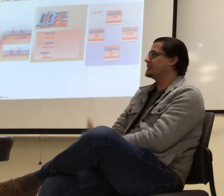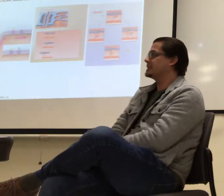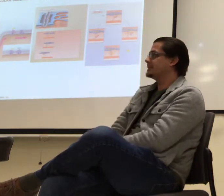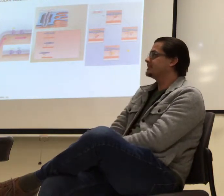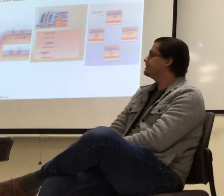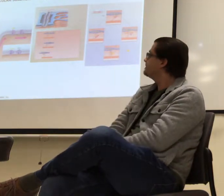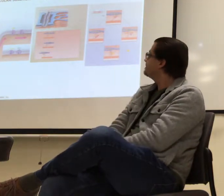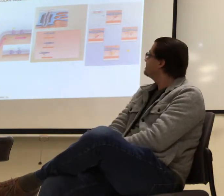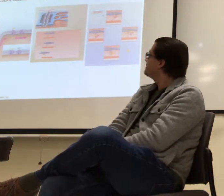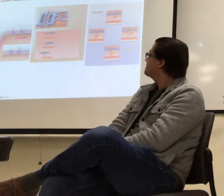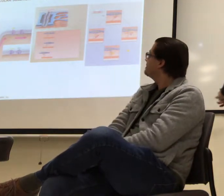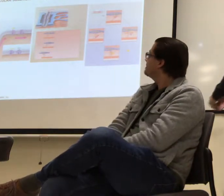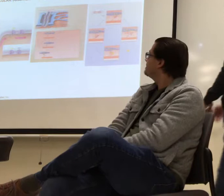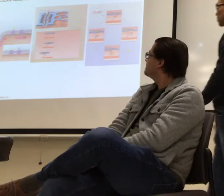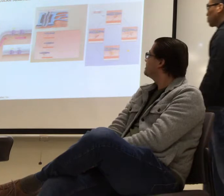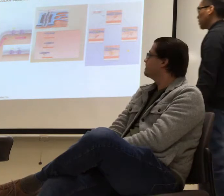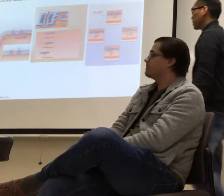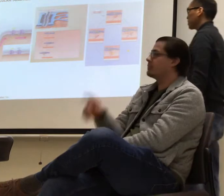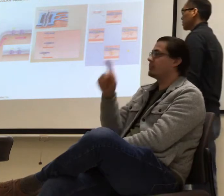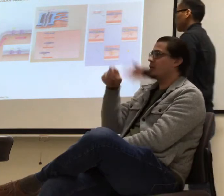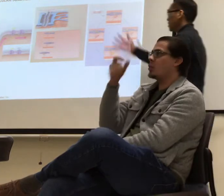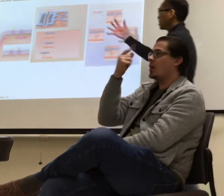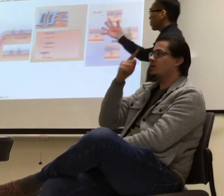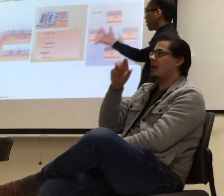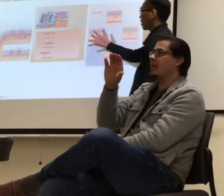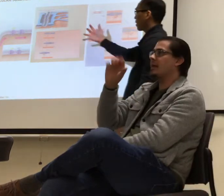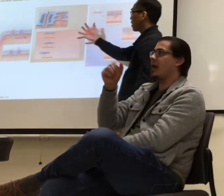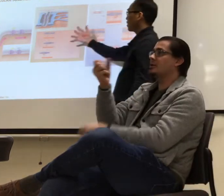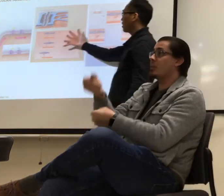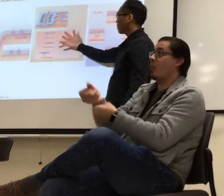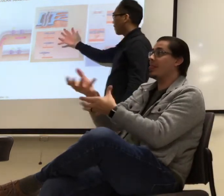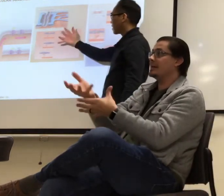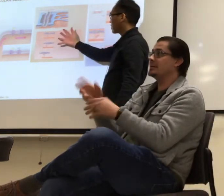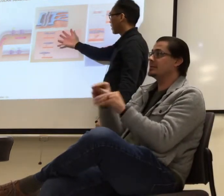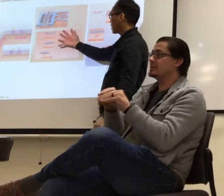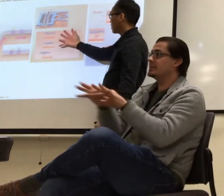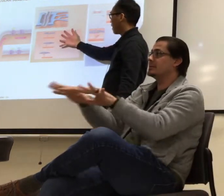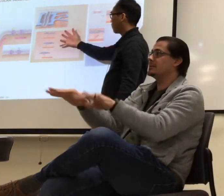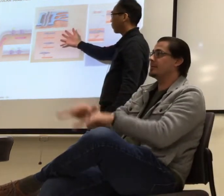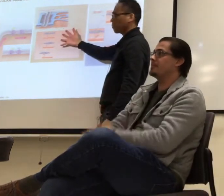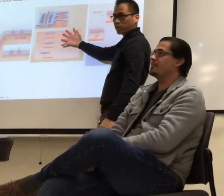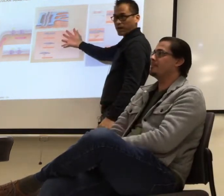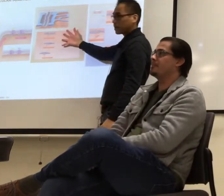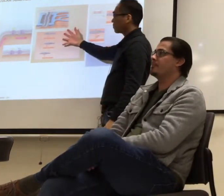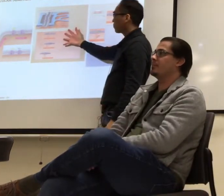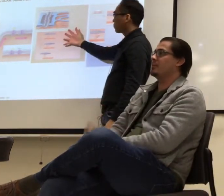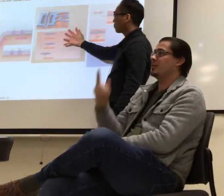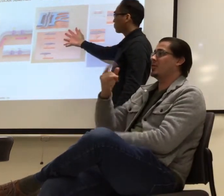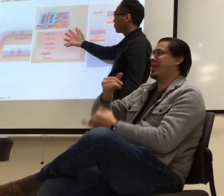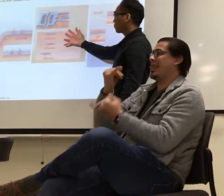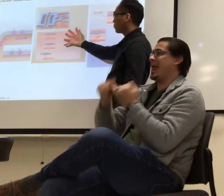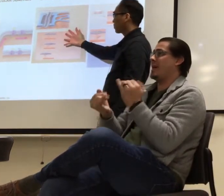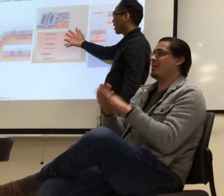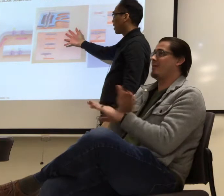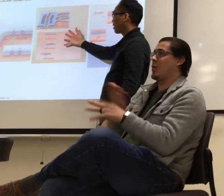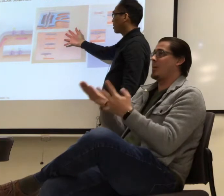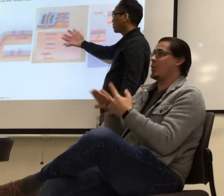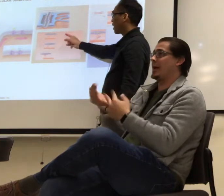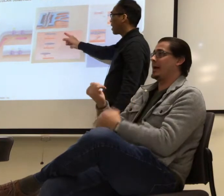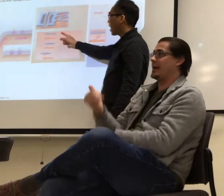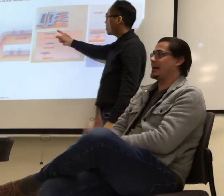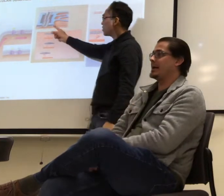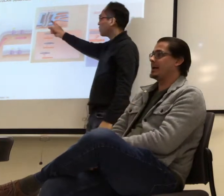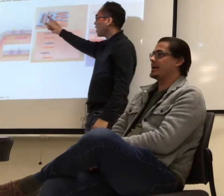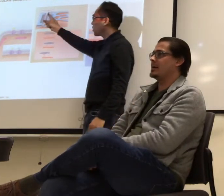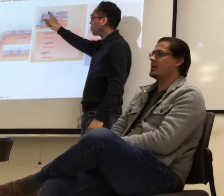terms of you got to get to the calcium release. This is what the last thing I taught before the break. Okay.